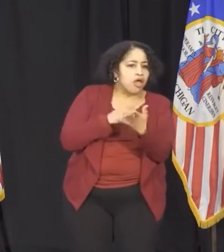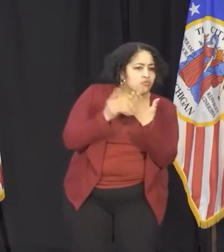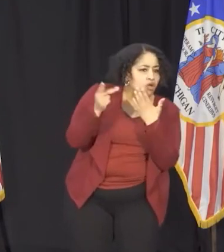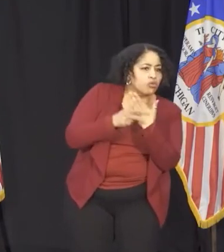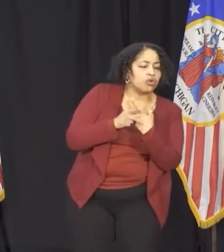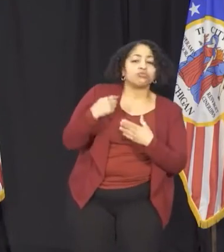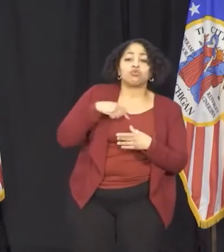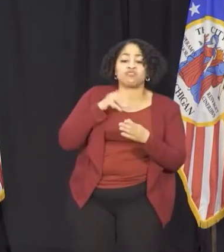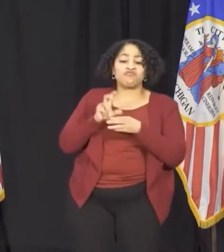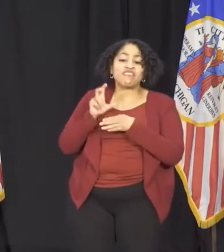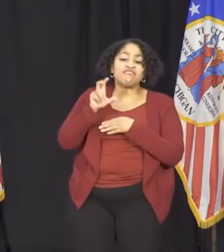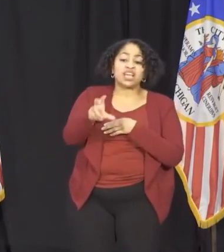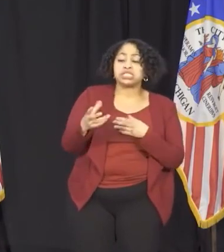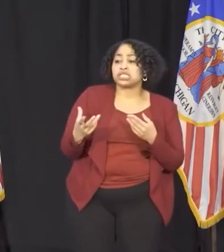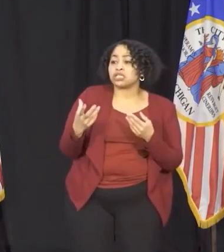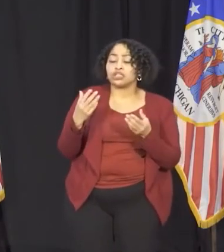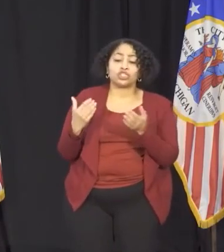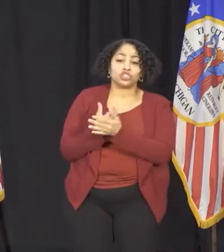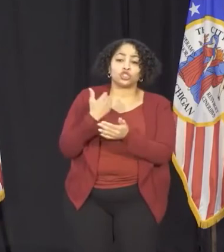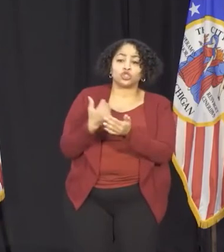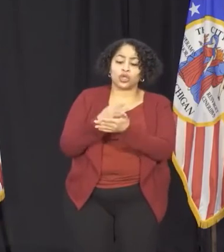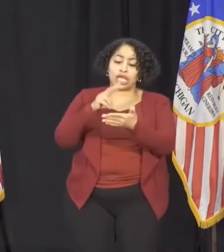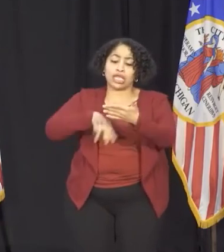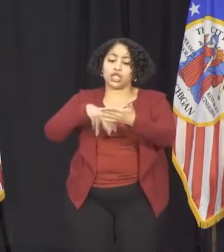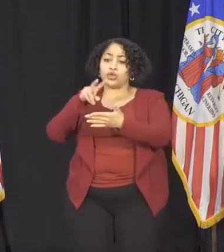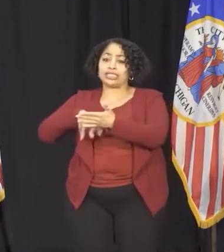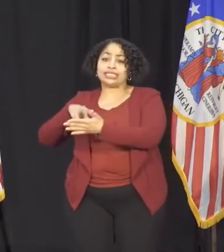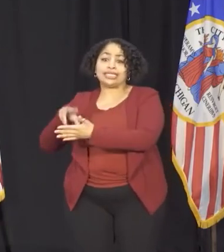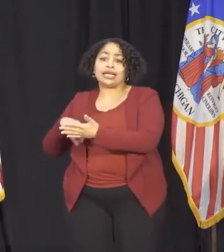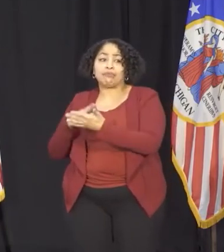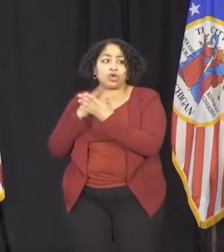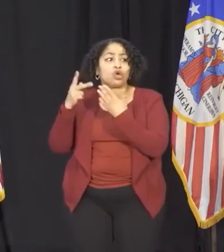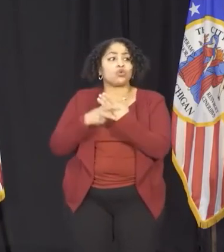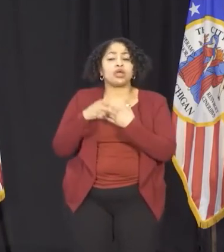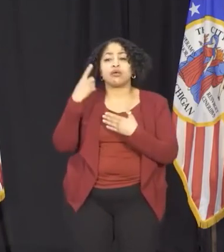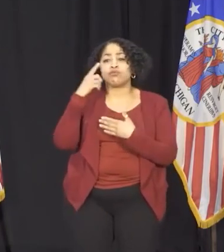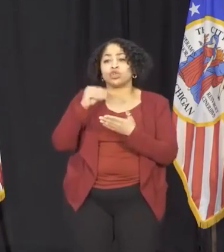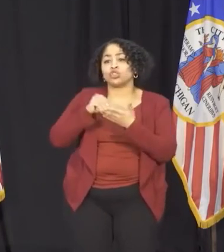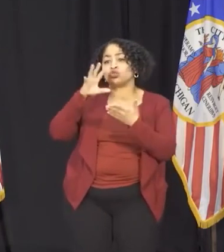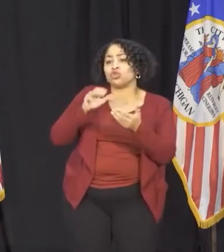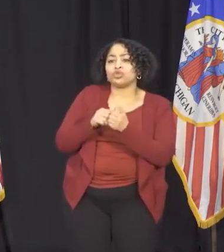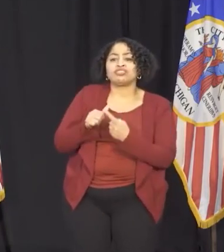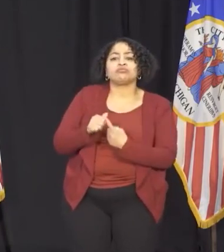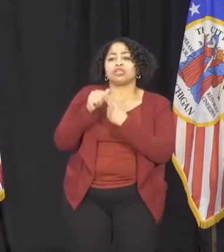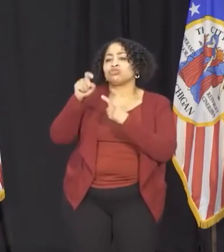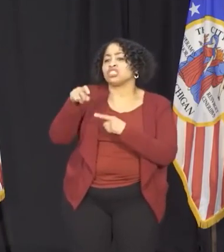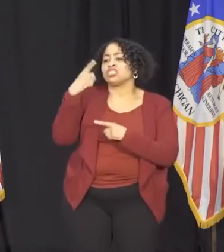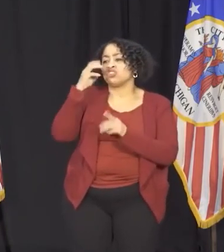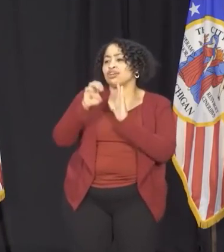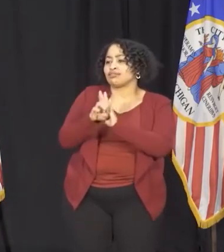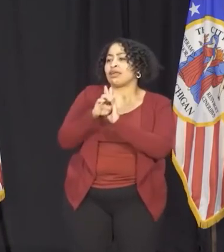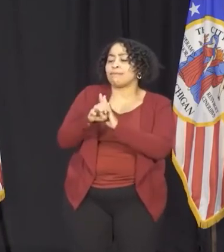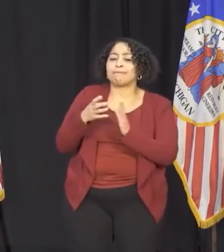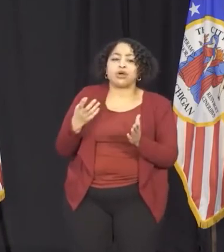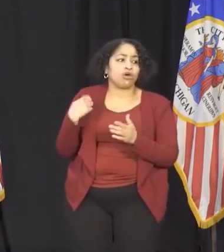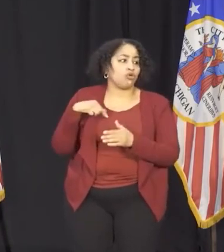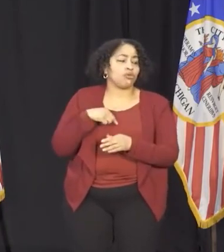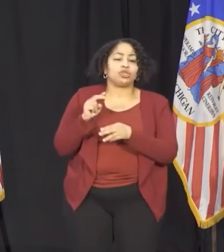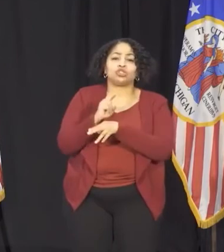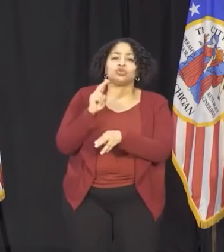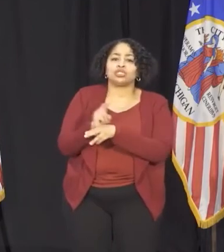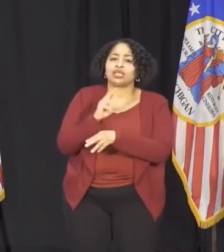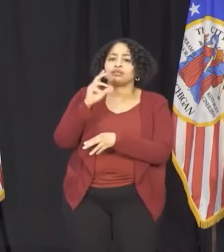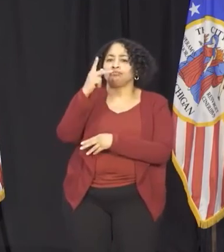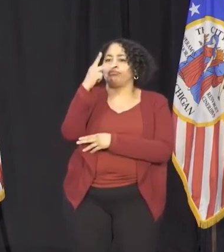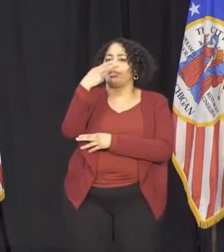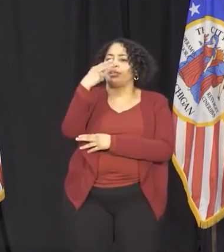programs. We've invested in a new literacy program for students with special needs, for example. We've been using